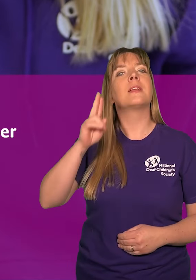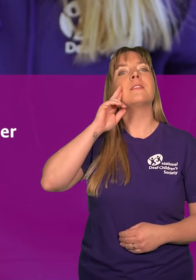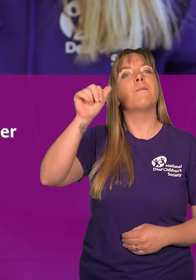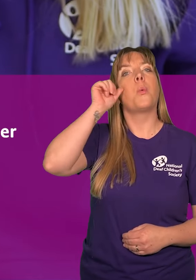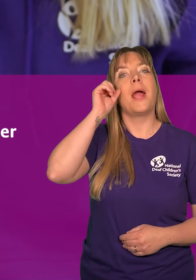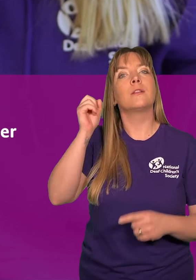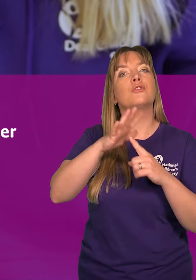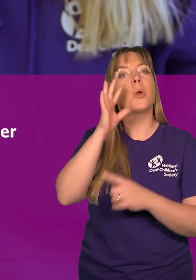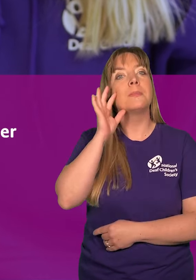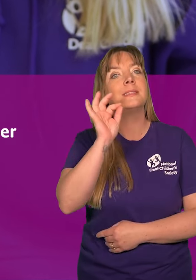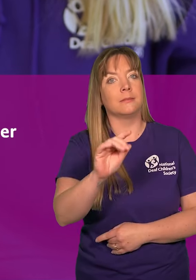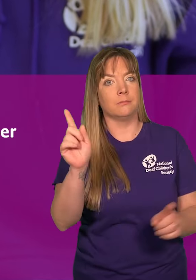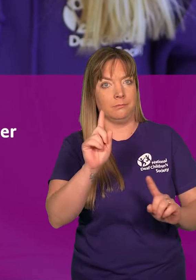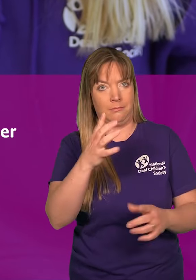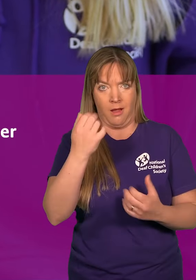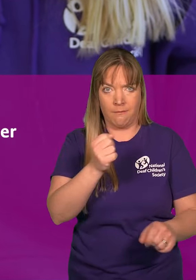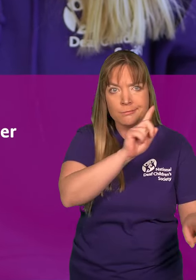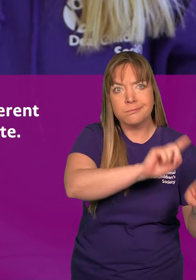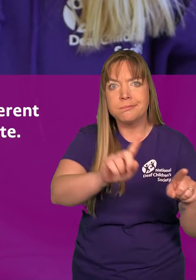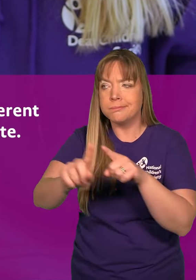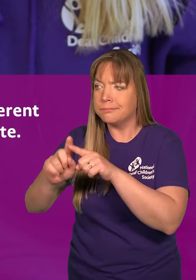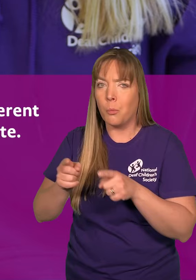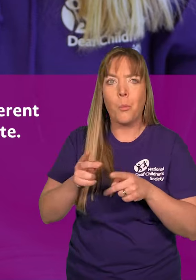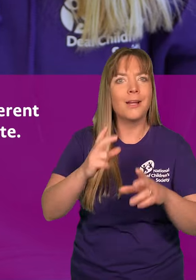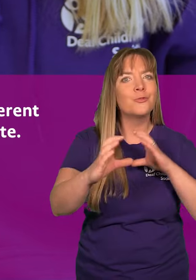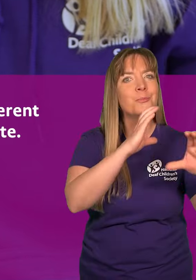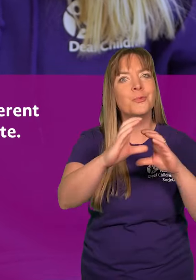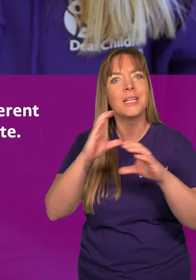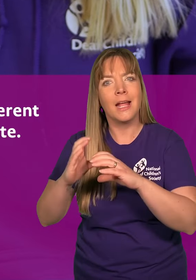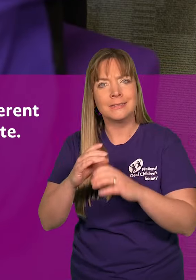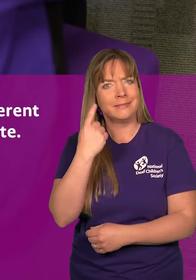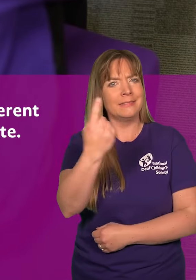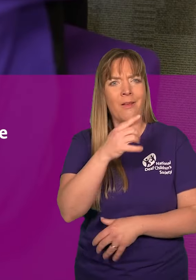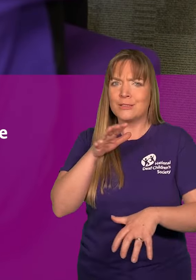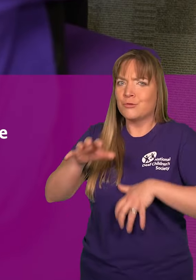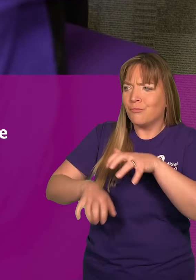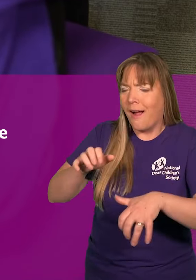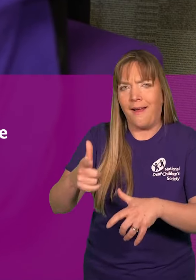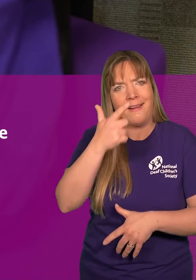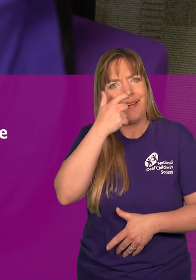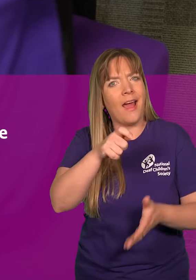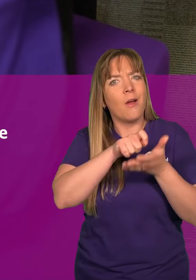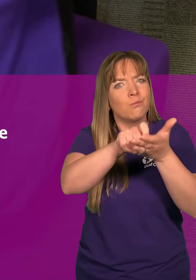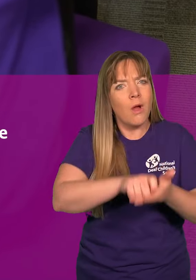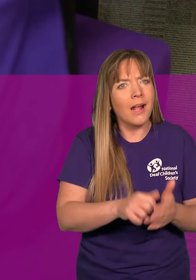deaf awareness top tip is to remember there are lots of different ways to communicate. If